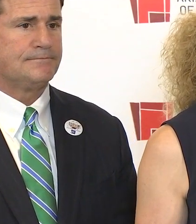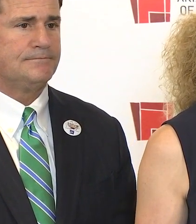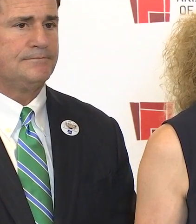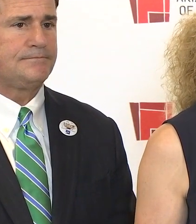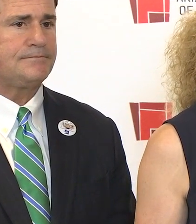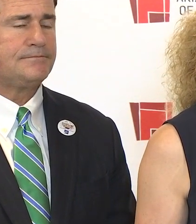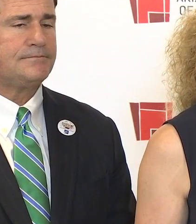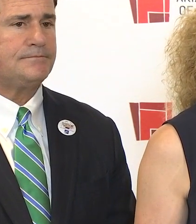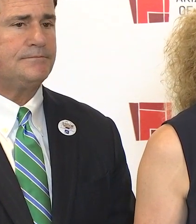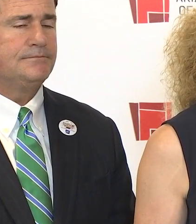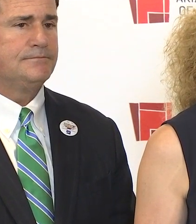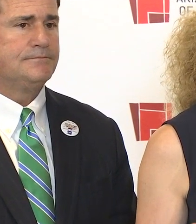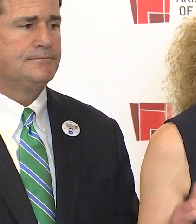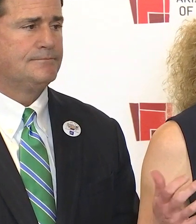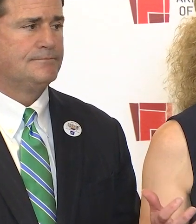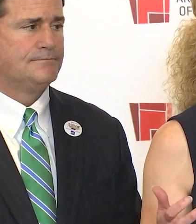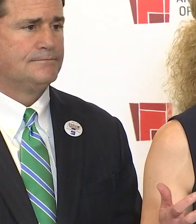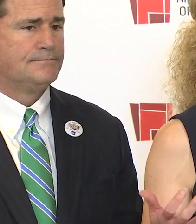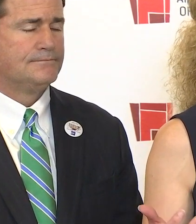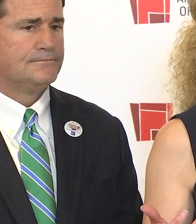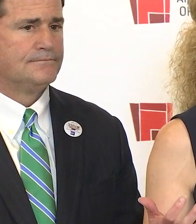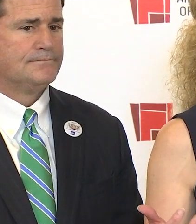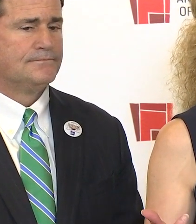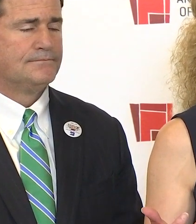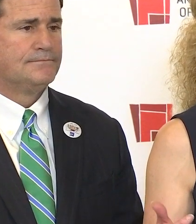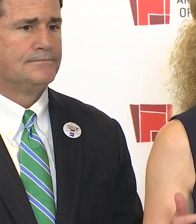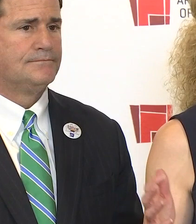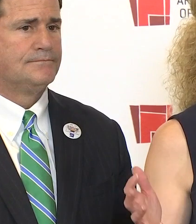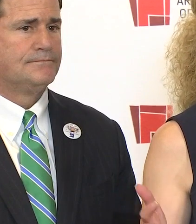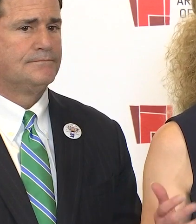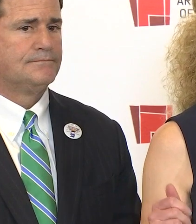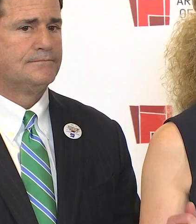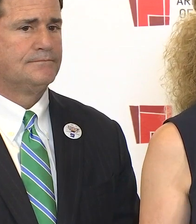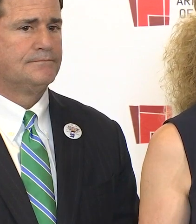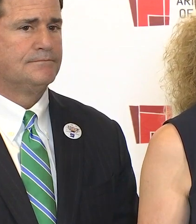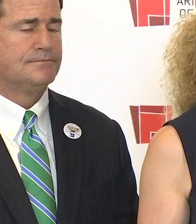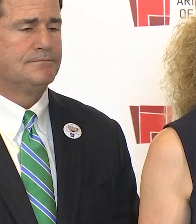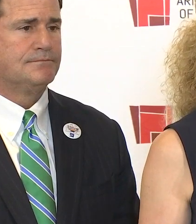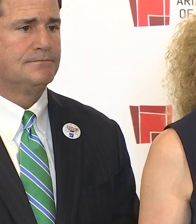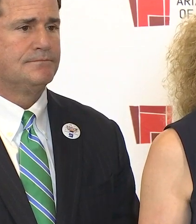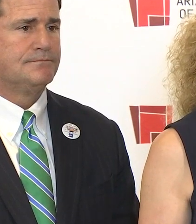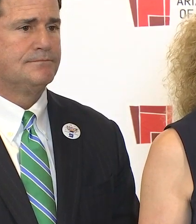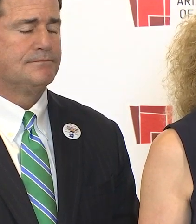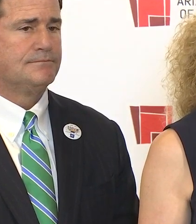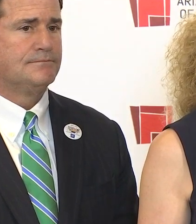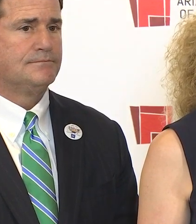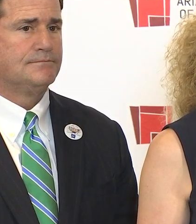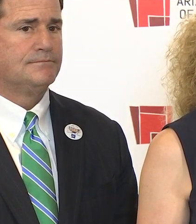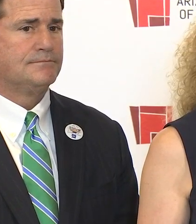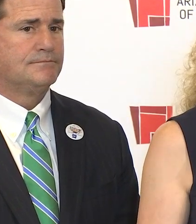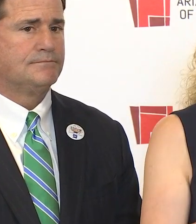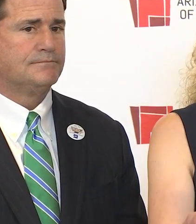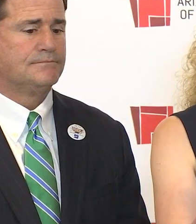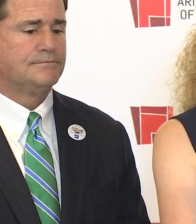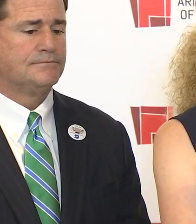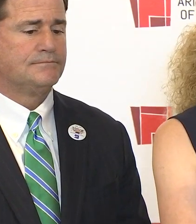does not do every influenza test, but a lot of those get ordered by healthcare providers and are provided by diagnostic laboratories. We have